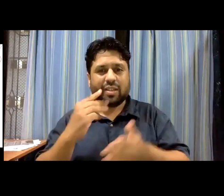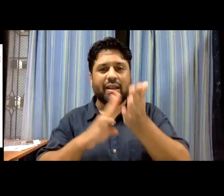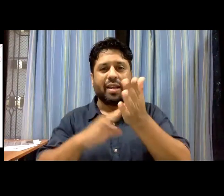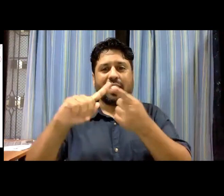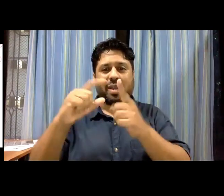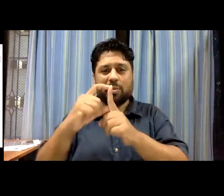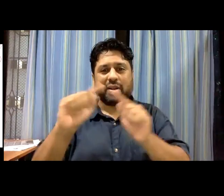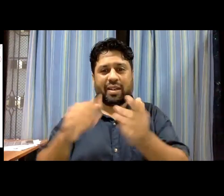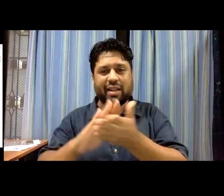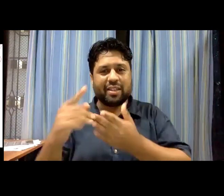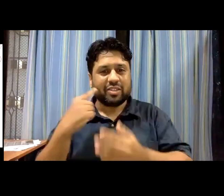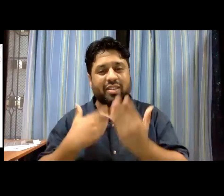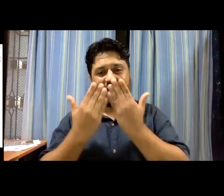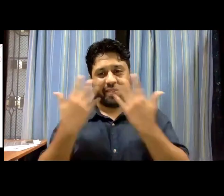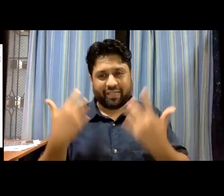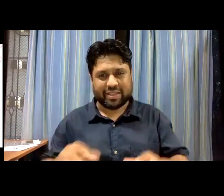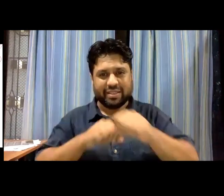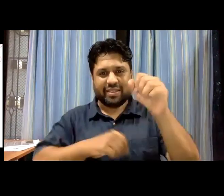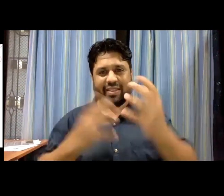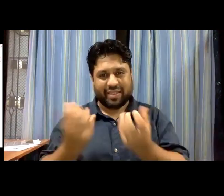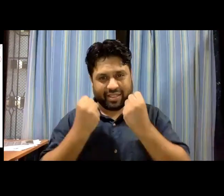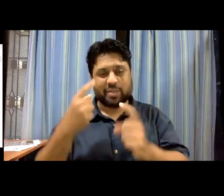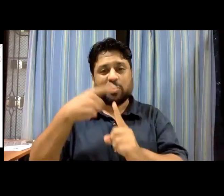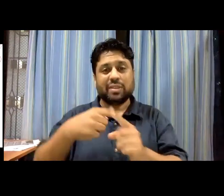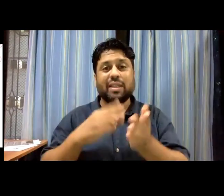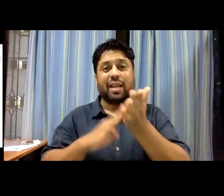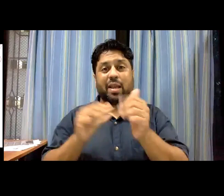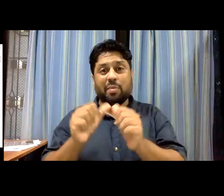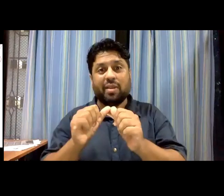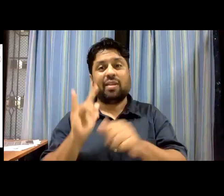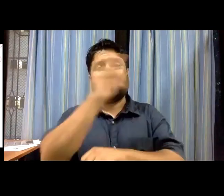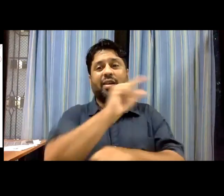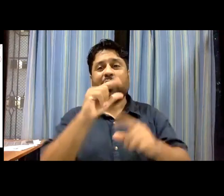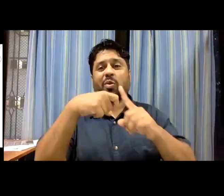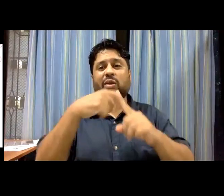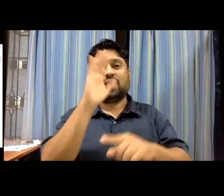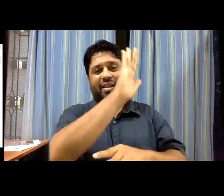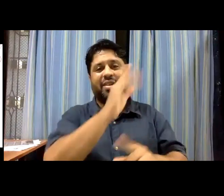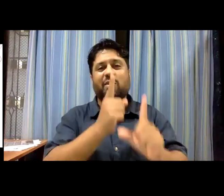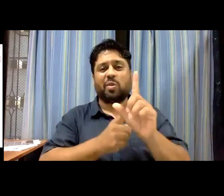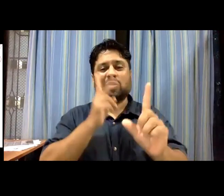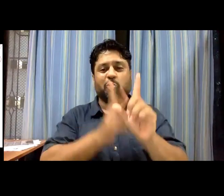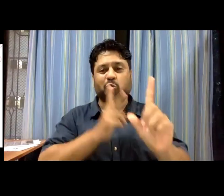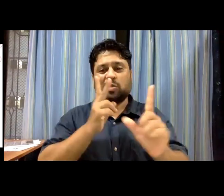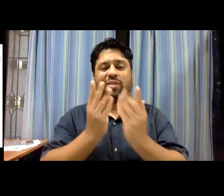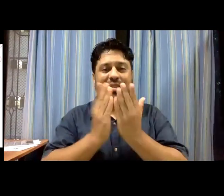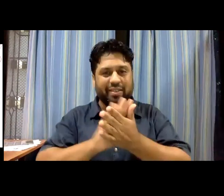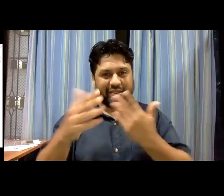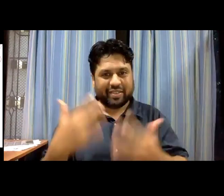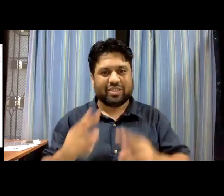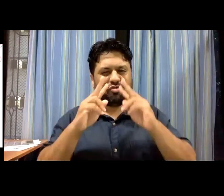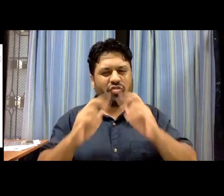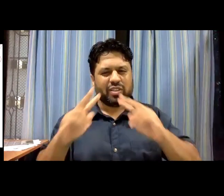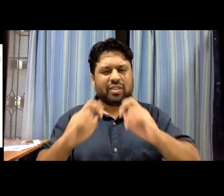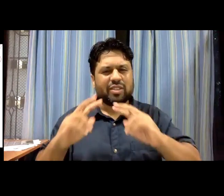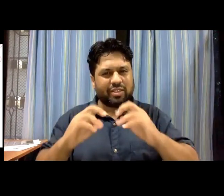B.Ed in HI and M.Ed in HI. I have completed that education, and I'm a certified person. I have also done my MA from UK.